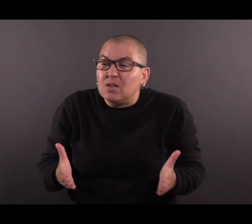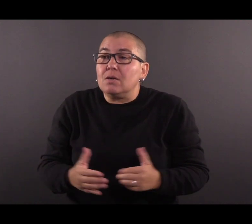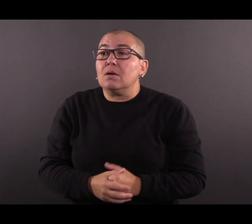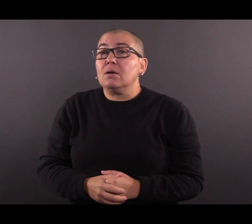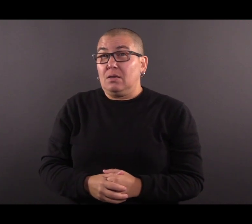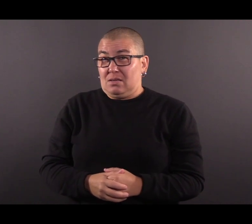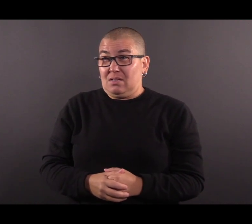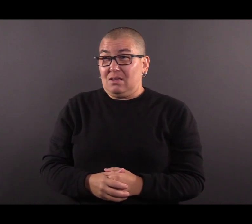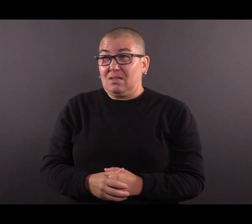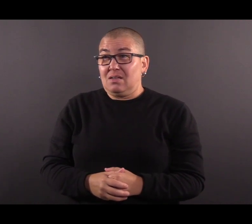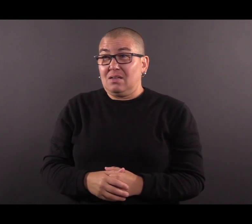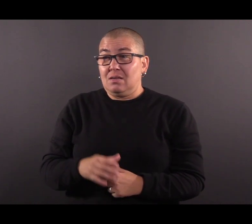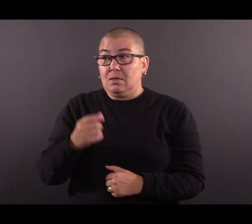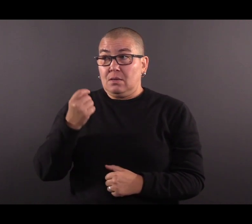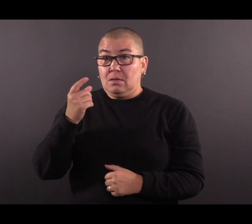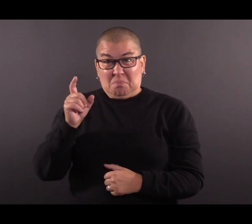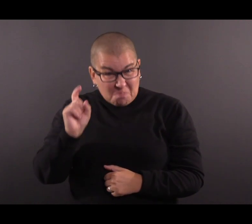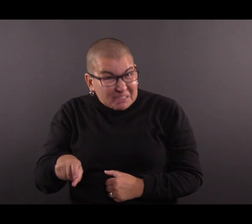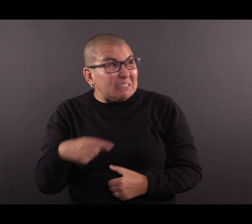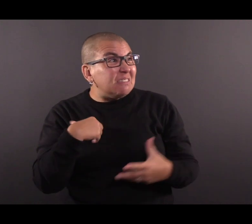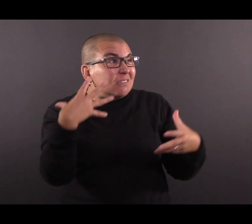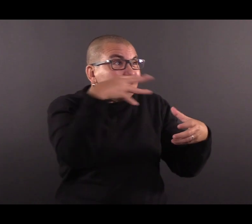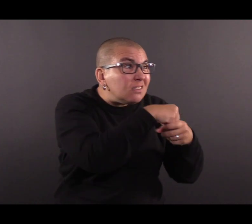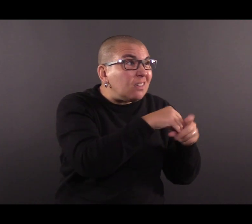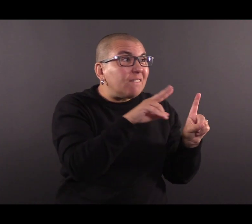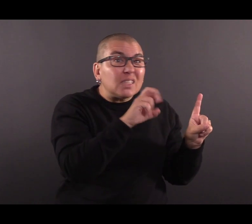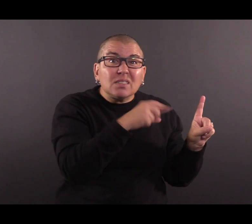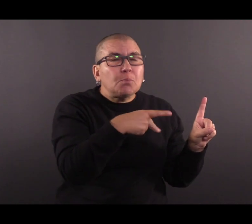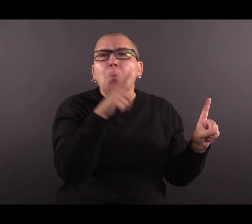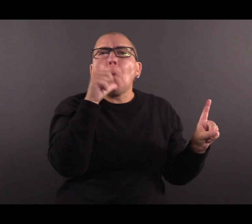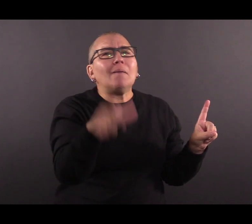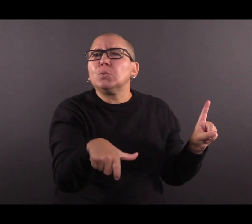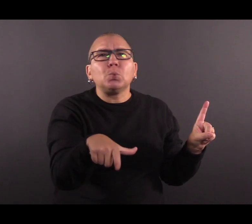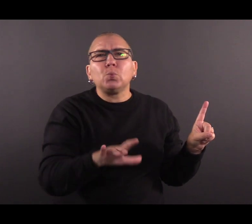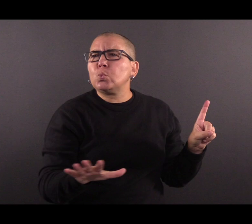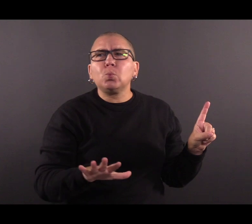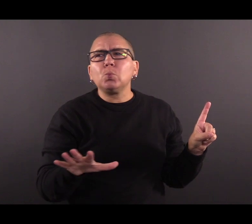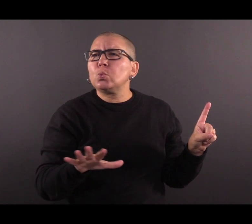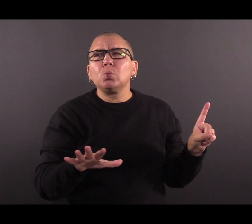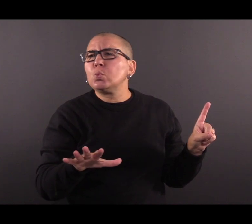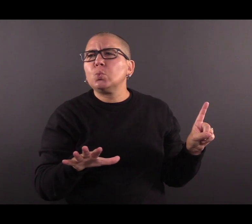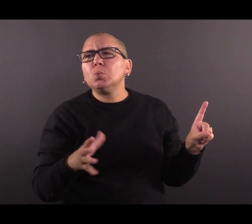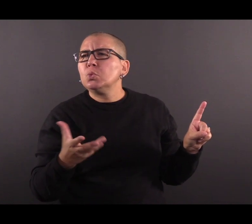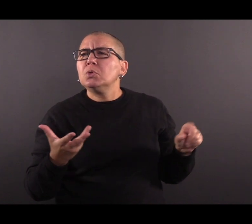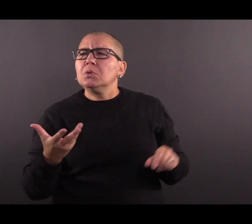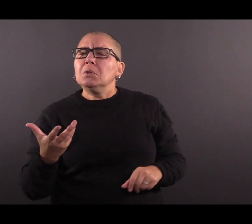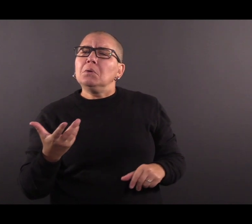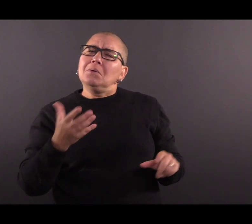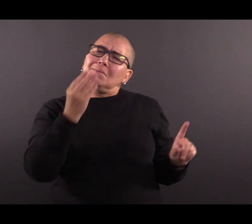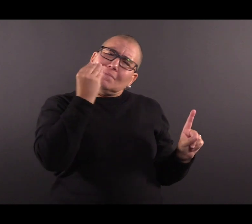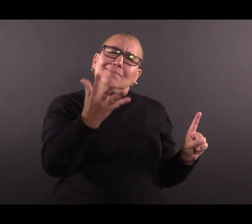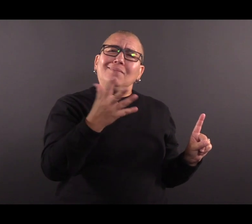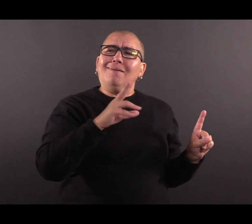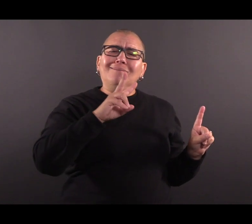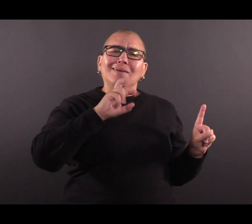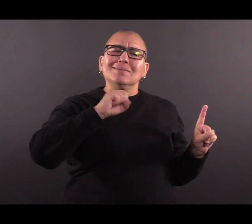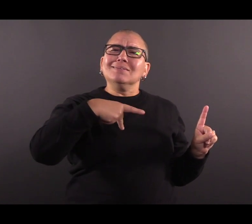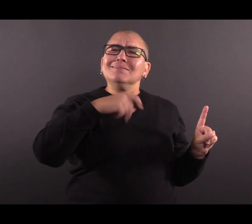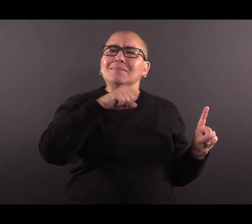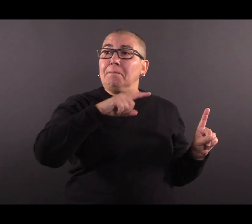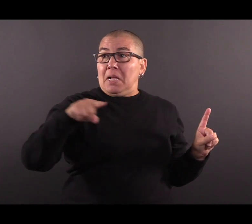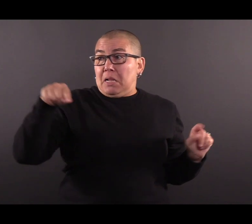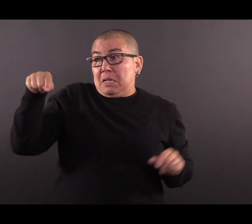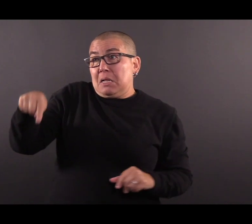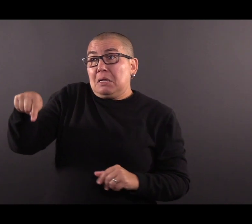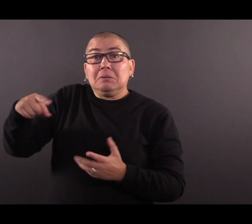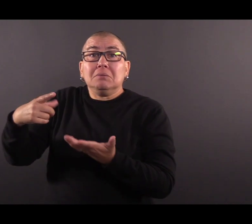VSP. Most often, the applicant for DV bonus funds will be a VSP, but sometimes